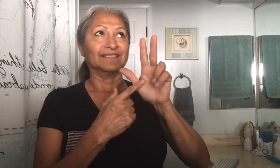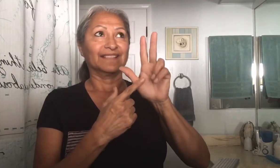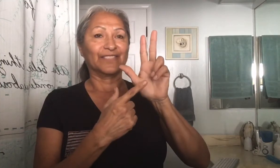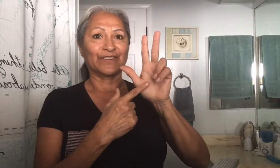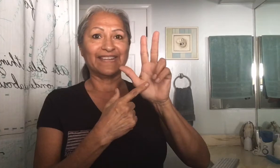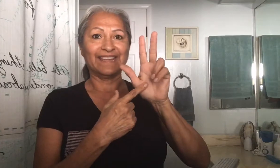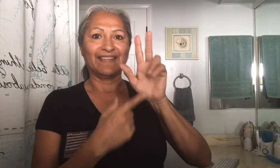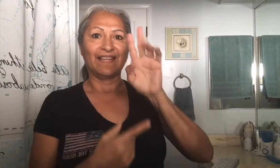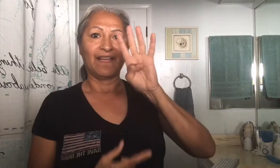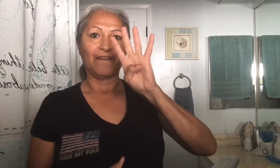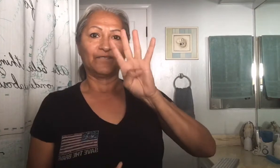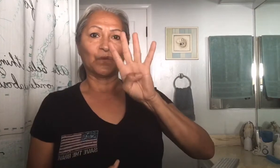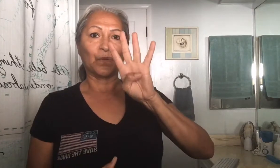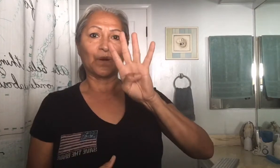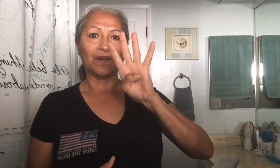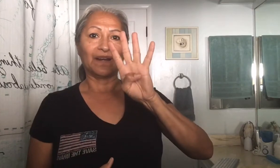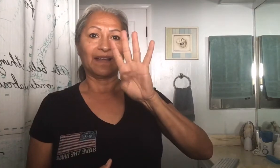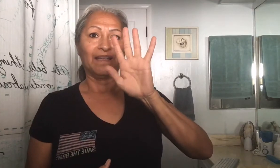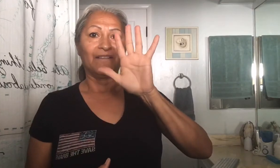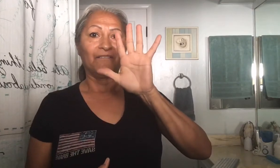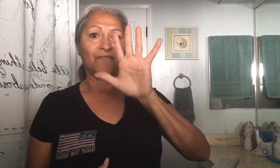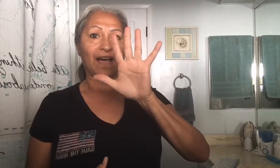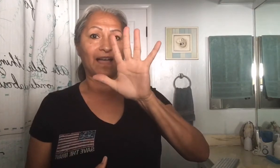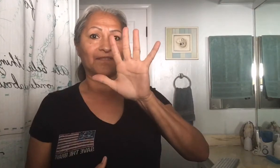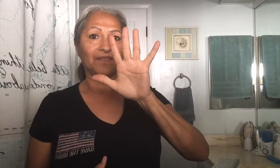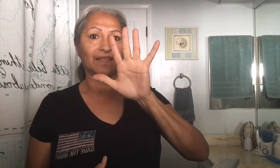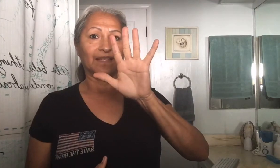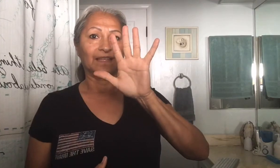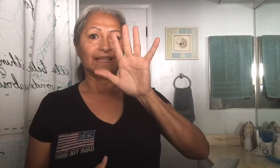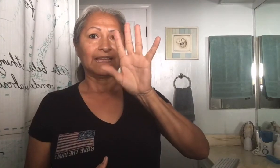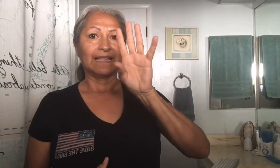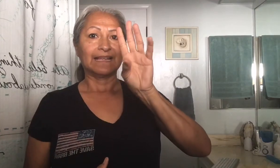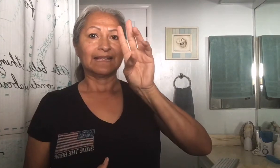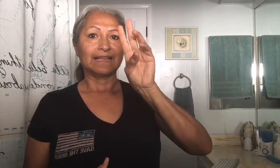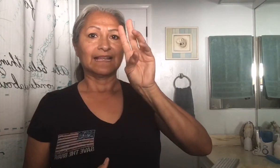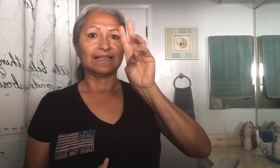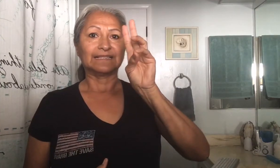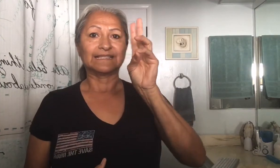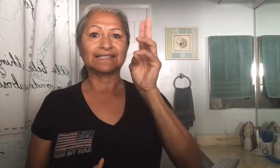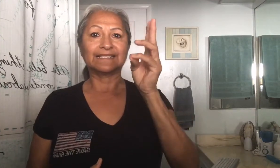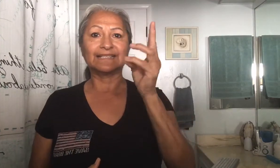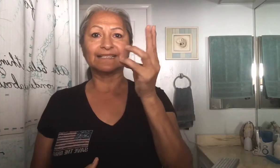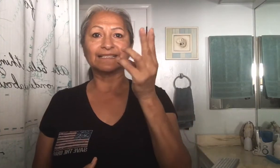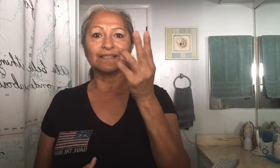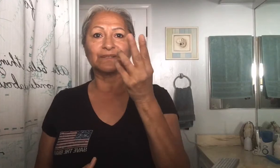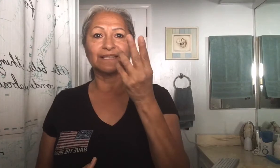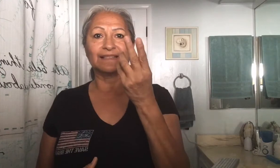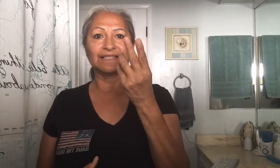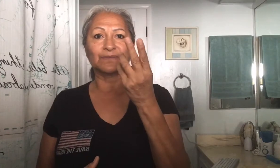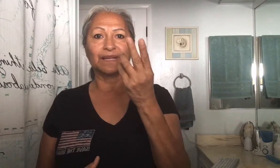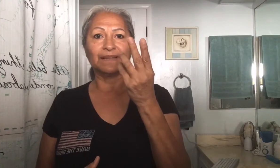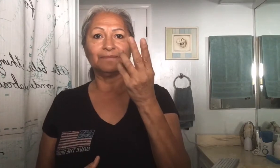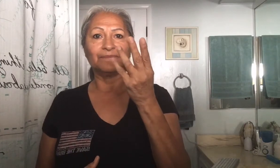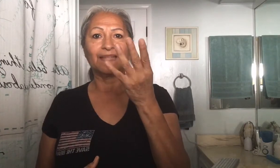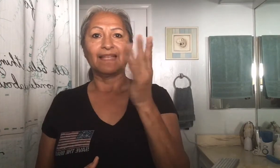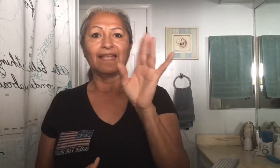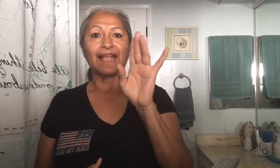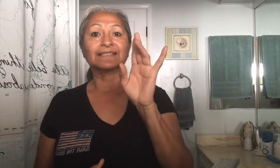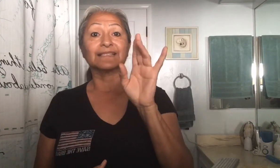3, 4, 5, and 6 goes in this way. As does 7.